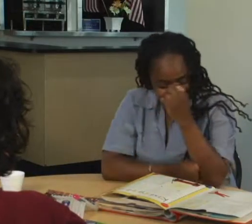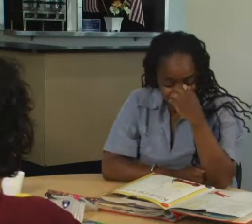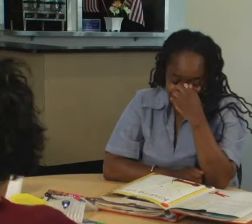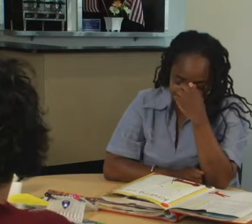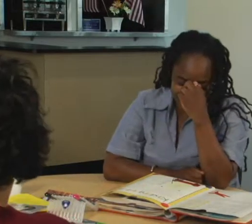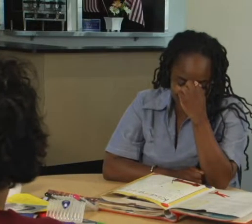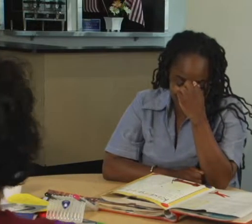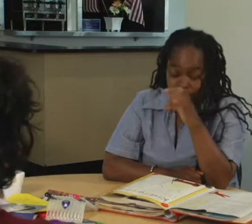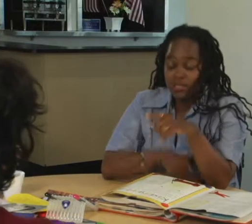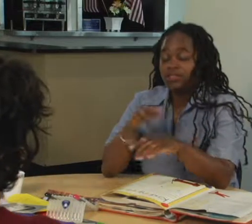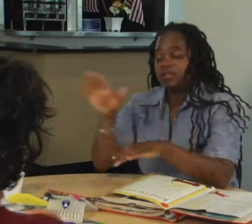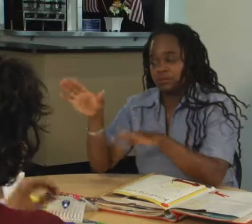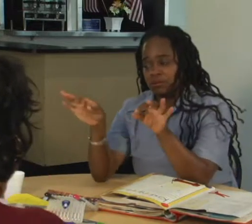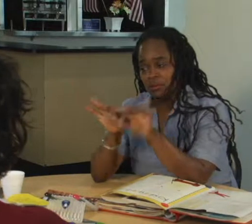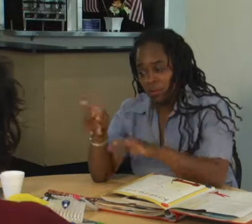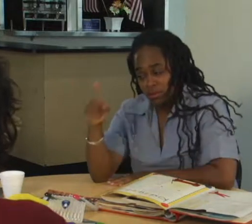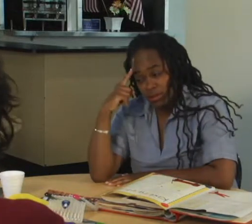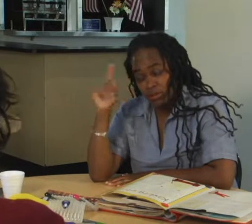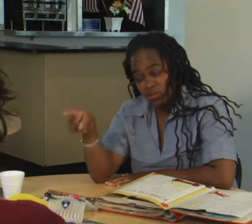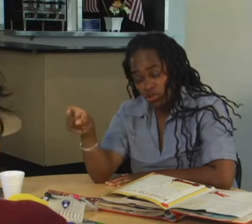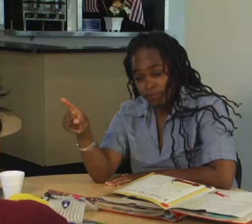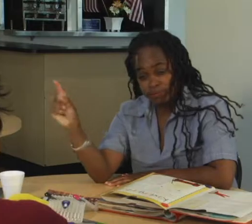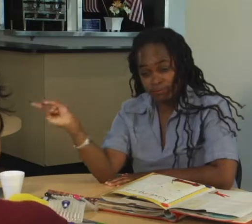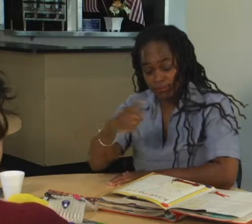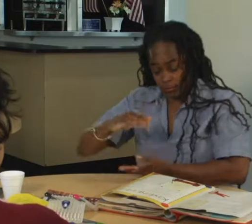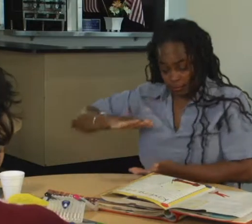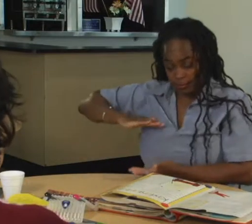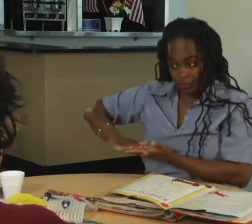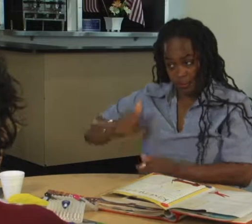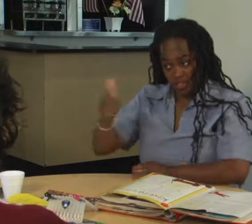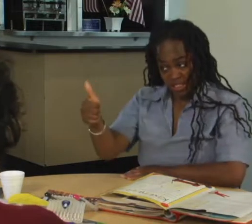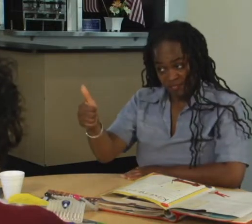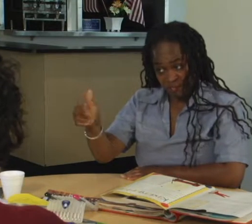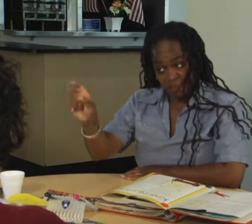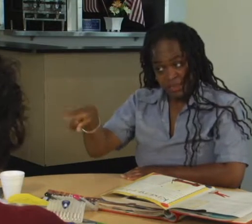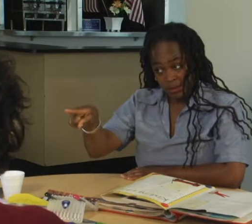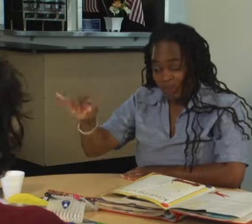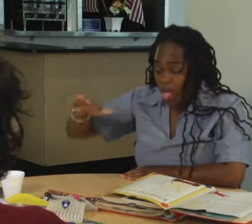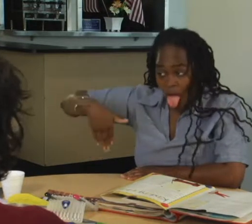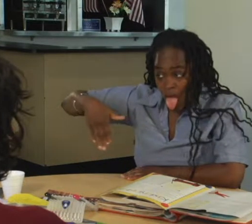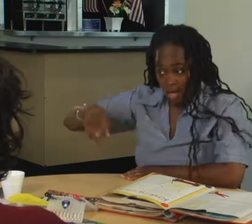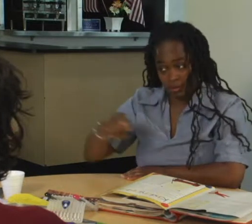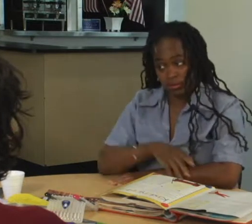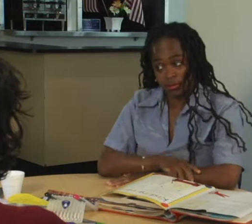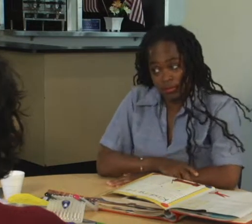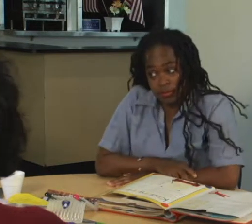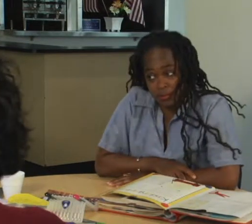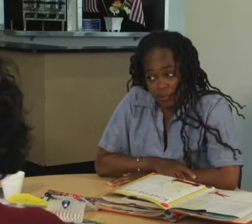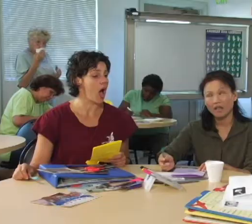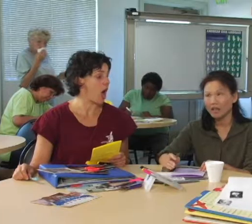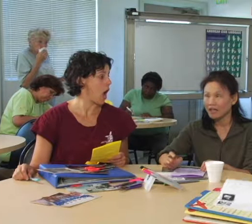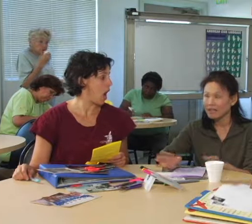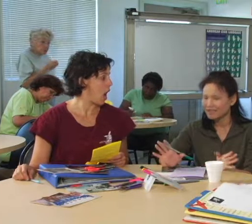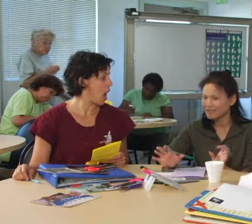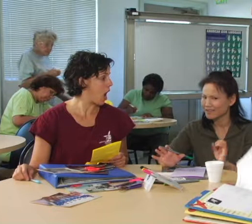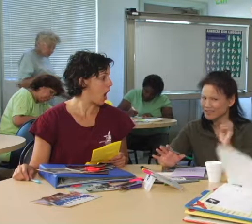My son is the same way. Won't talk to me or his father. Of course, I don't talk to his